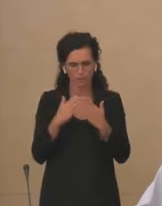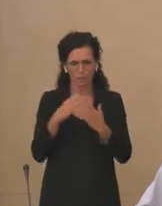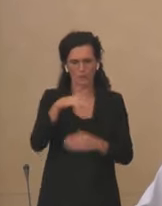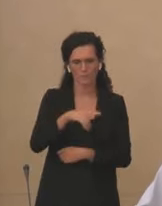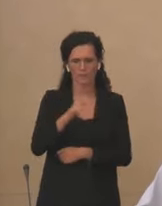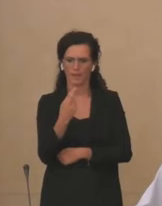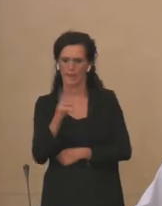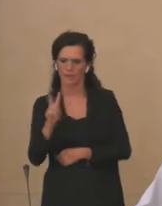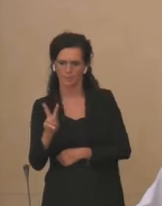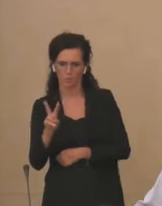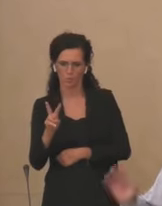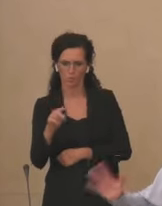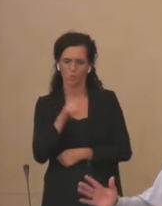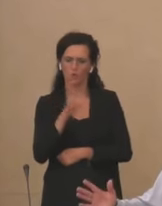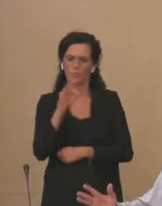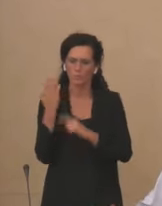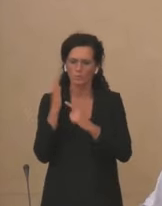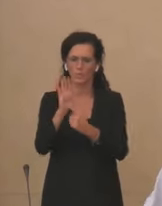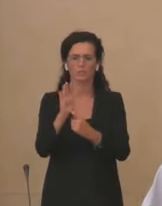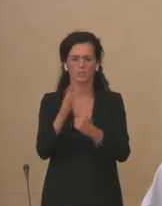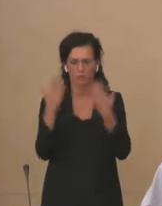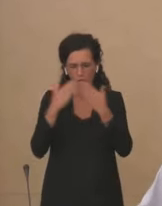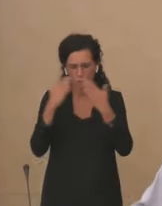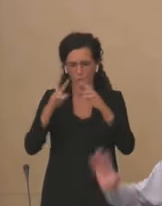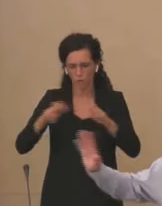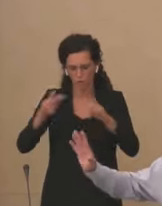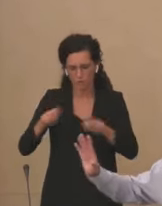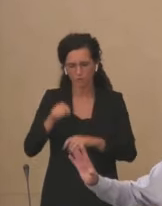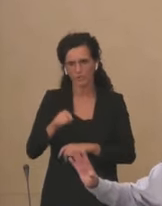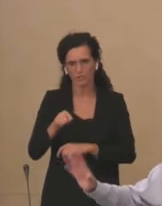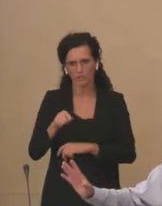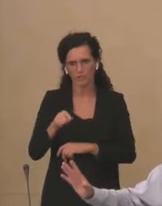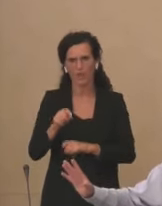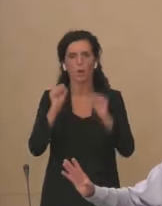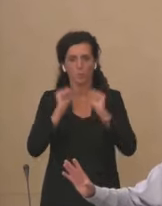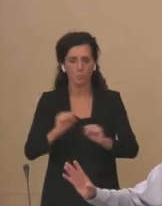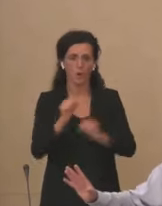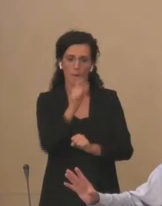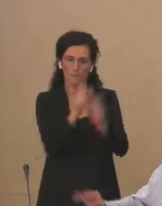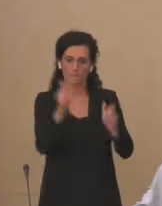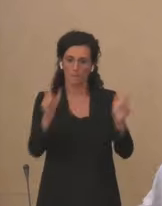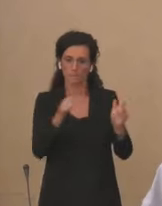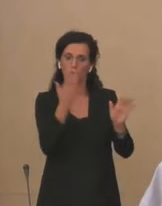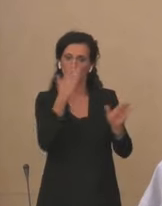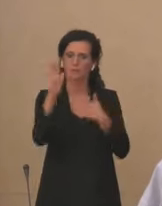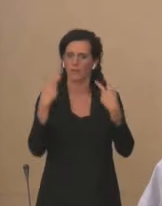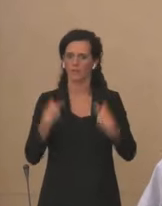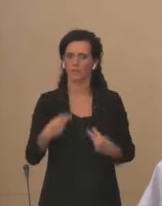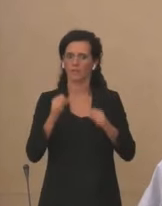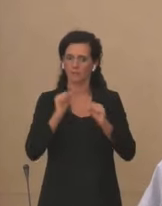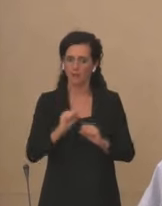life-saving capability of this type of protocol. And again, this was without monoclonal antibodies.